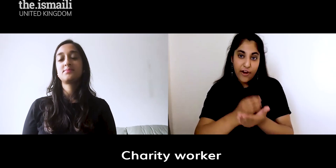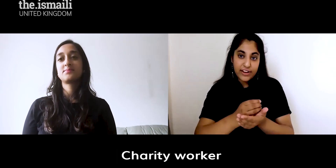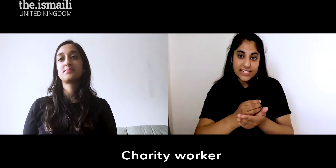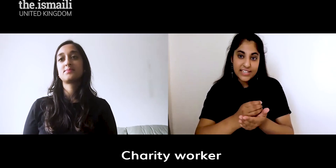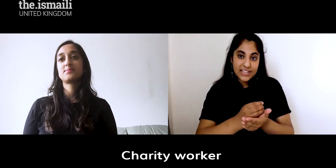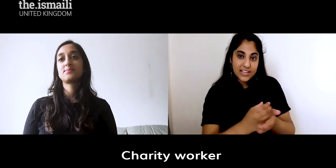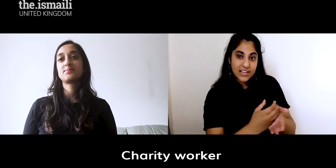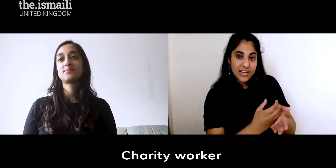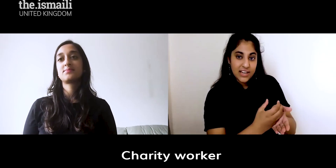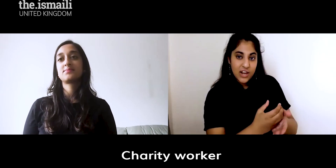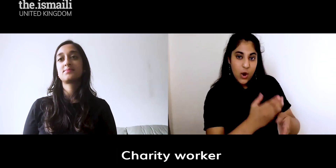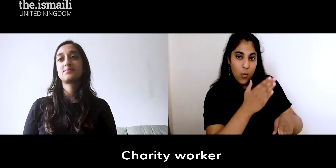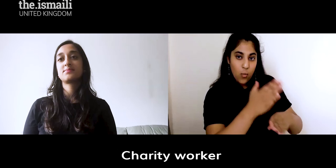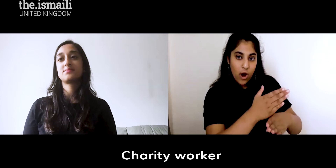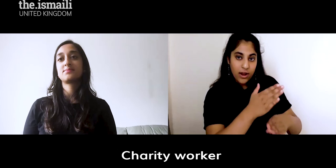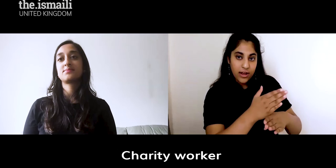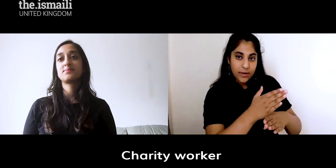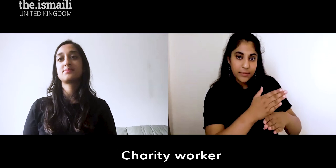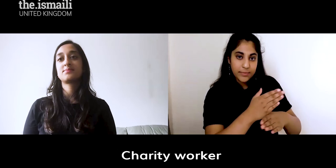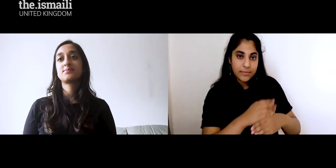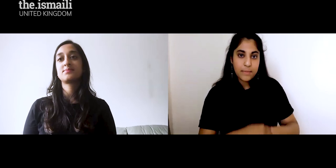Charity worker.